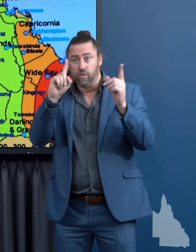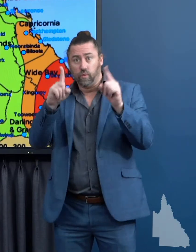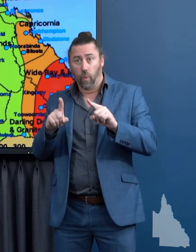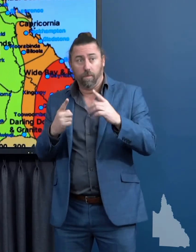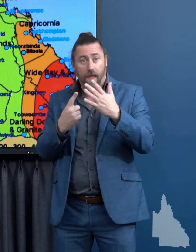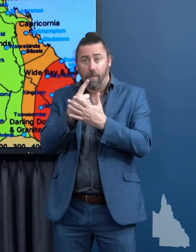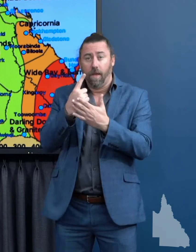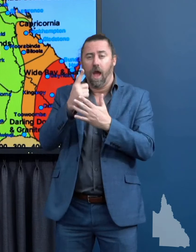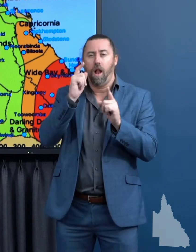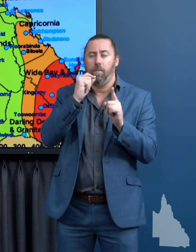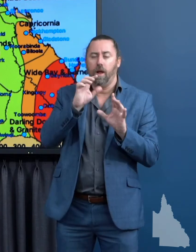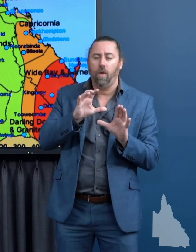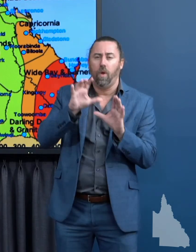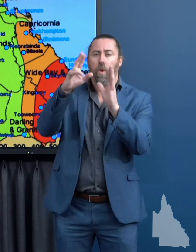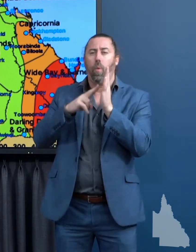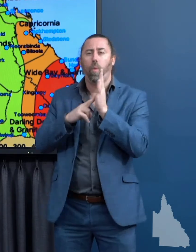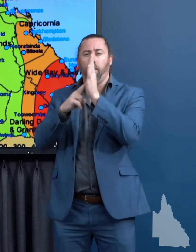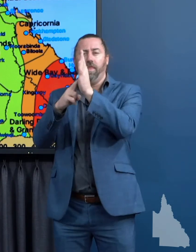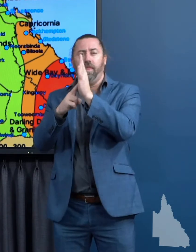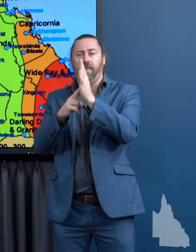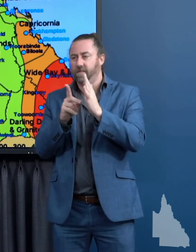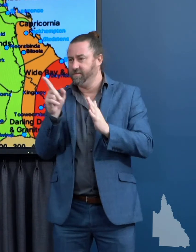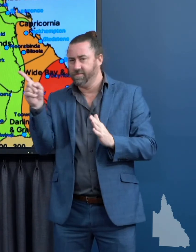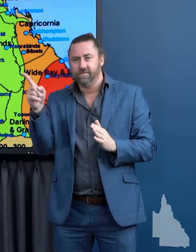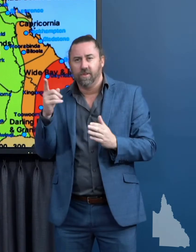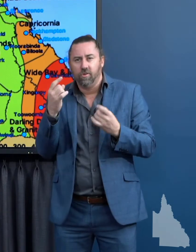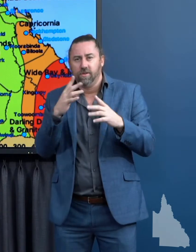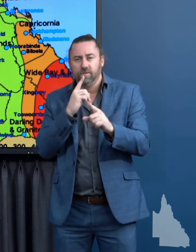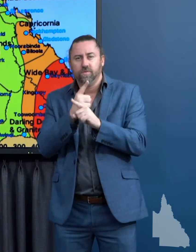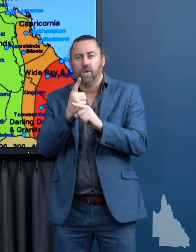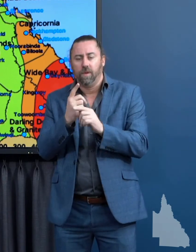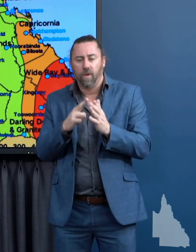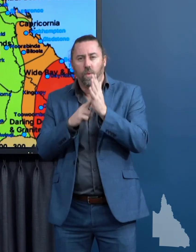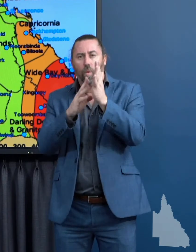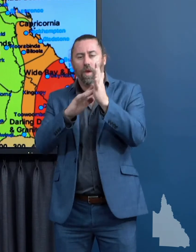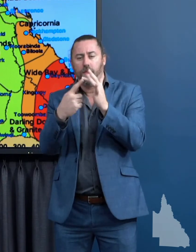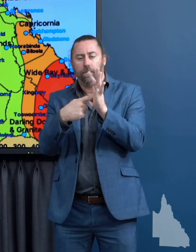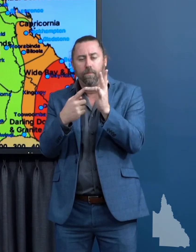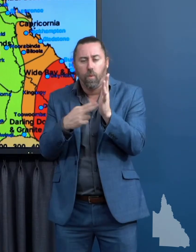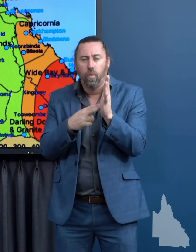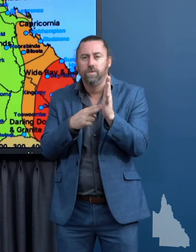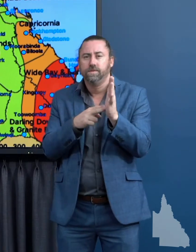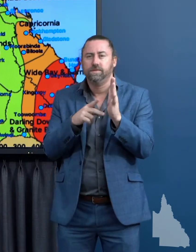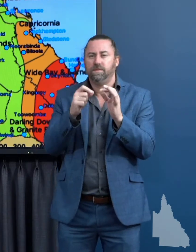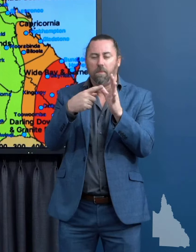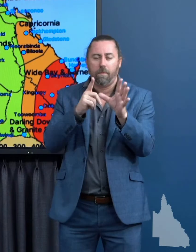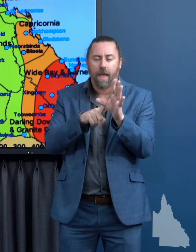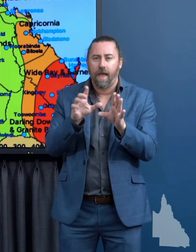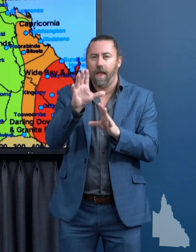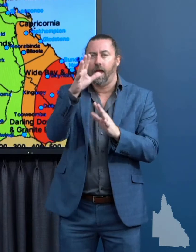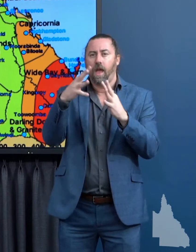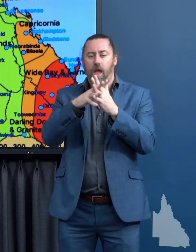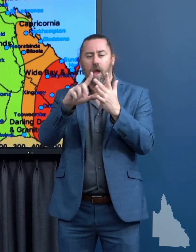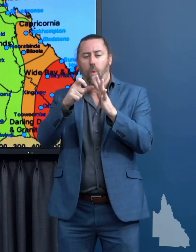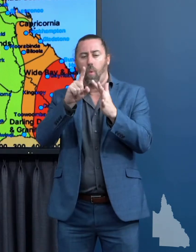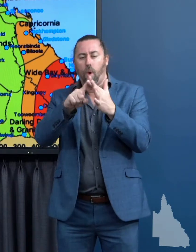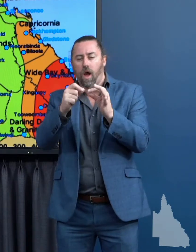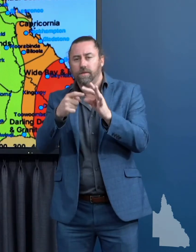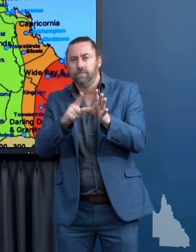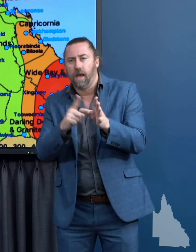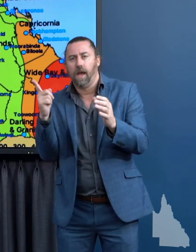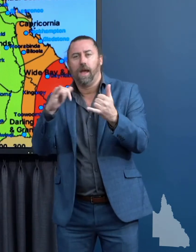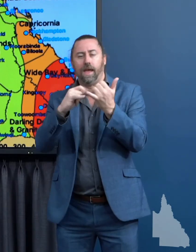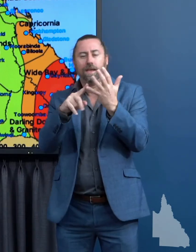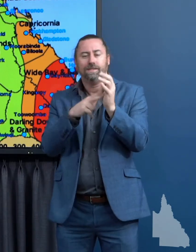little bit further north, so the areas that were just explained by the Premier, North Moreton Bay, Wide Bay,